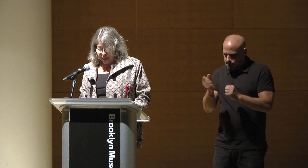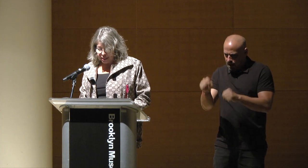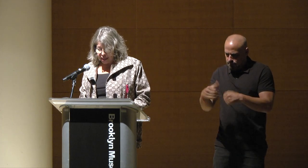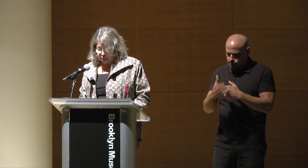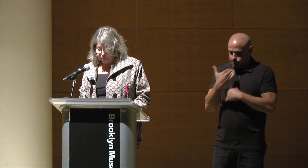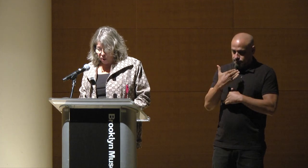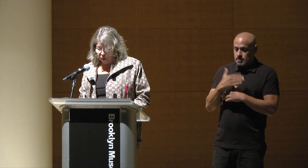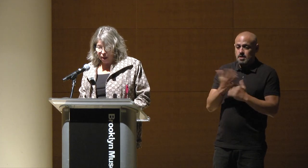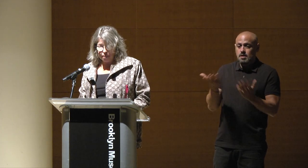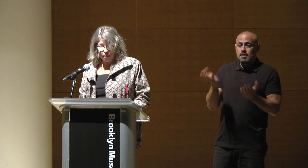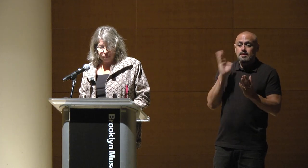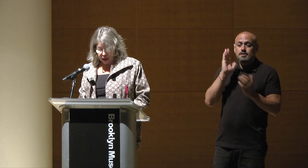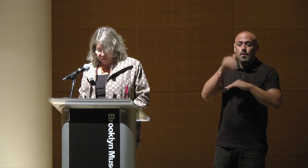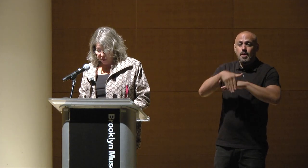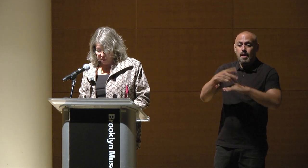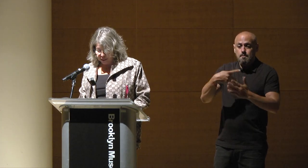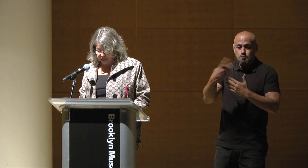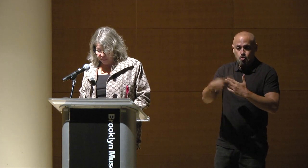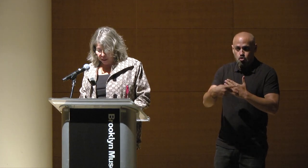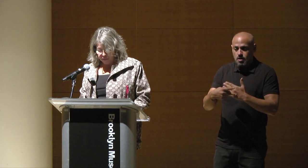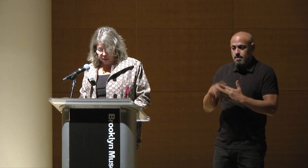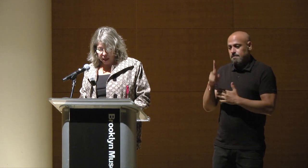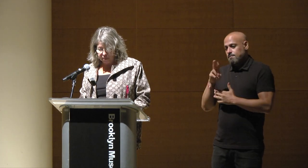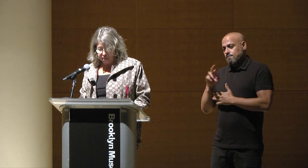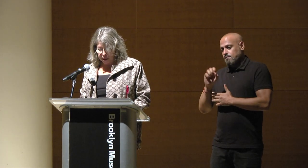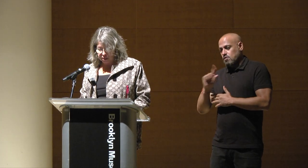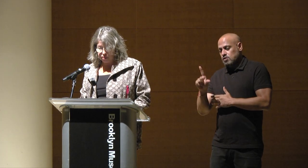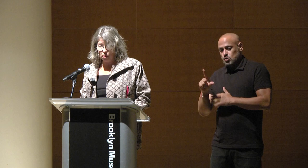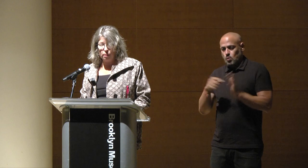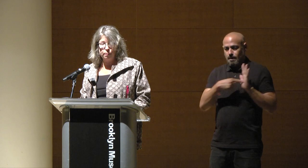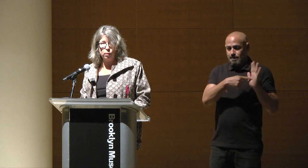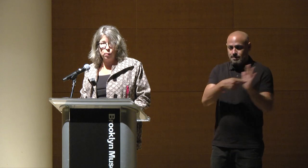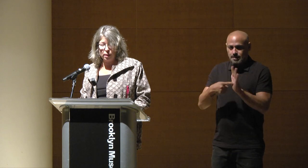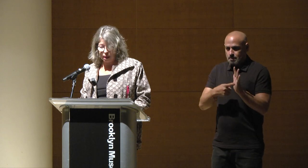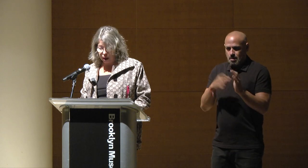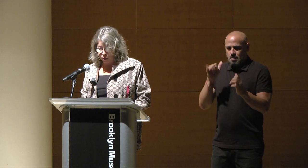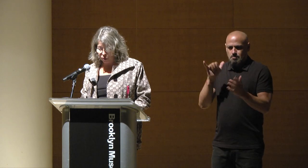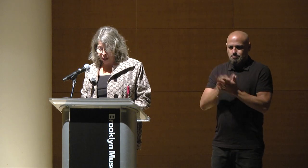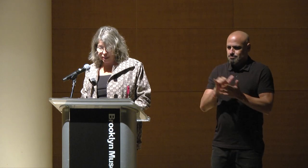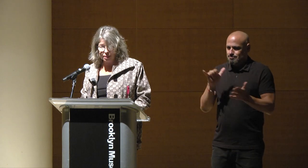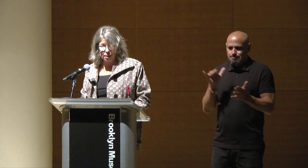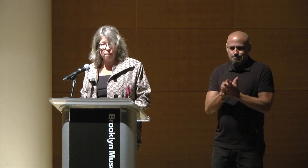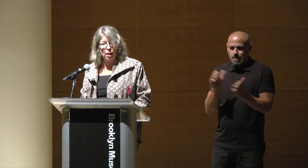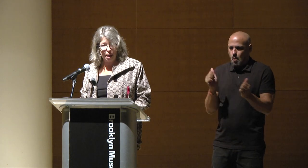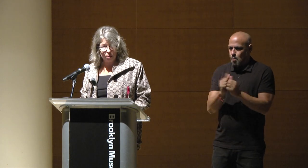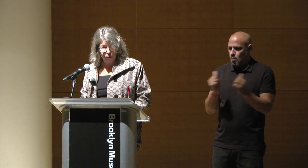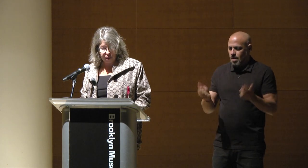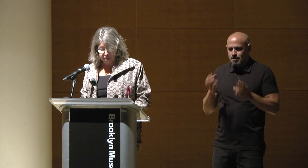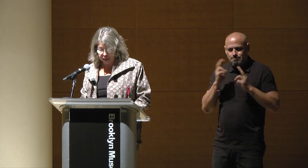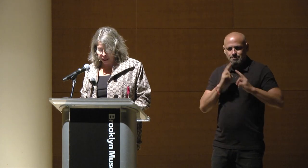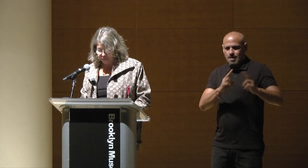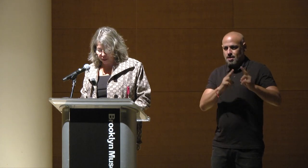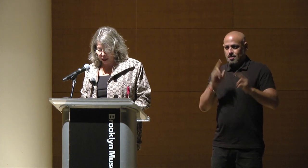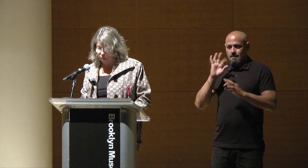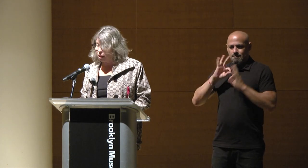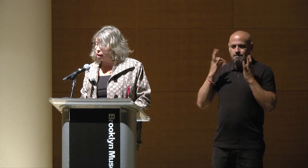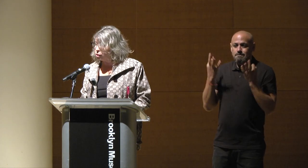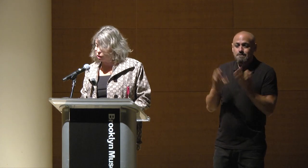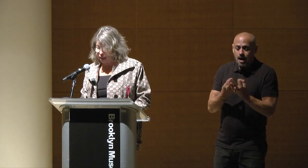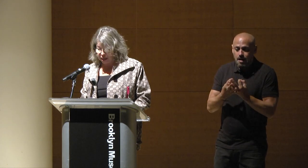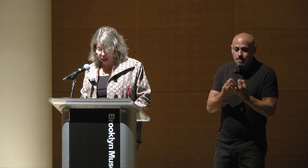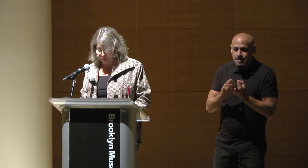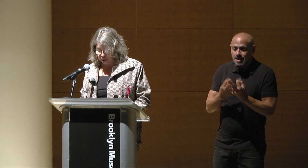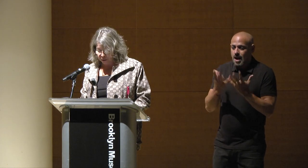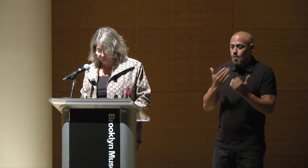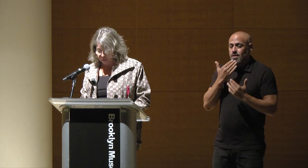Now, let me say that tonight's program and Virgil's exhibit would not have been possible without the grace of the Abloh family, and I want to